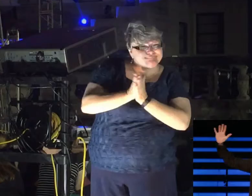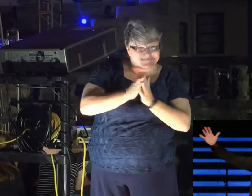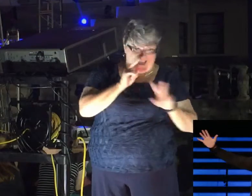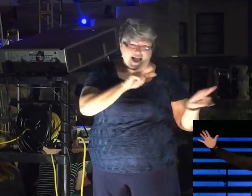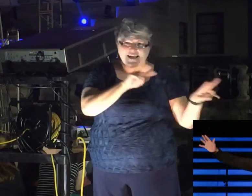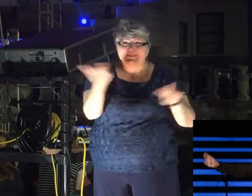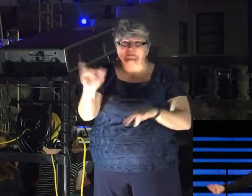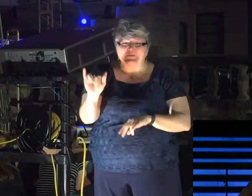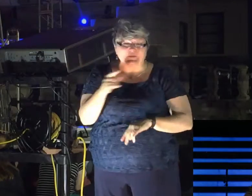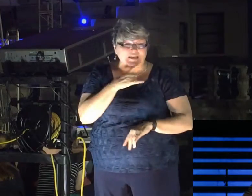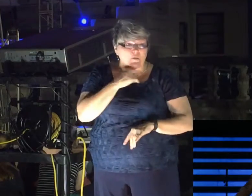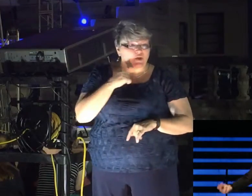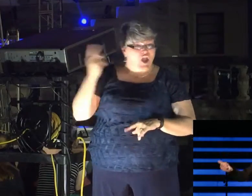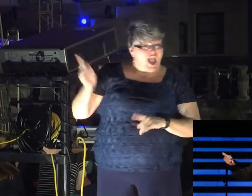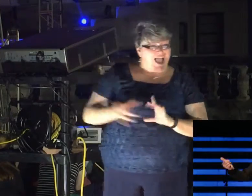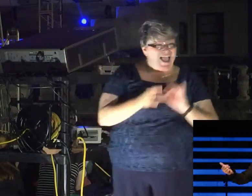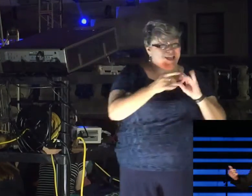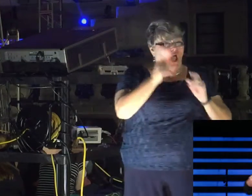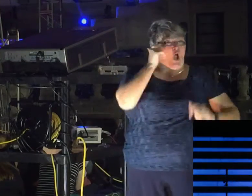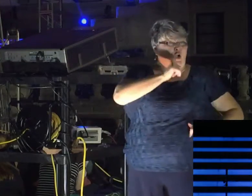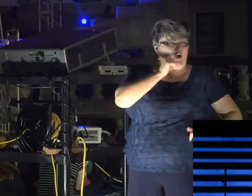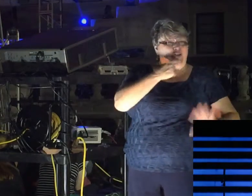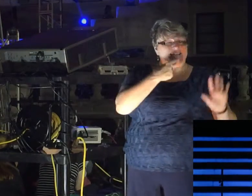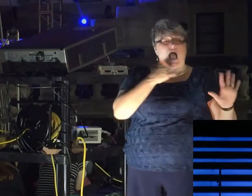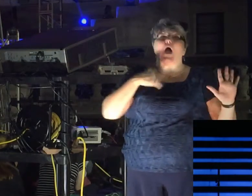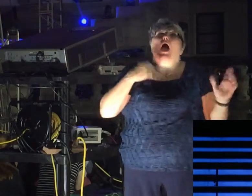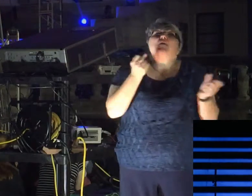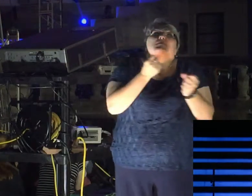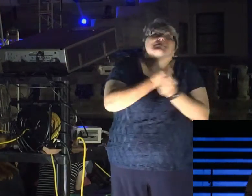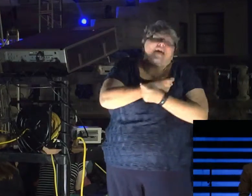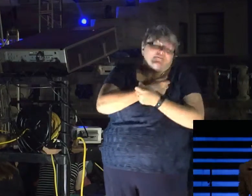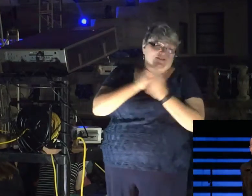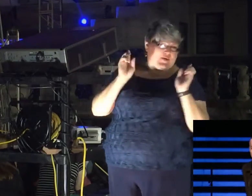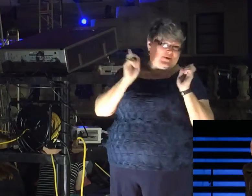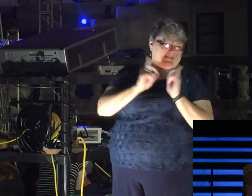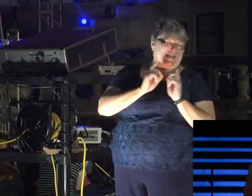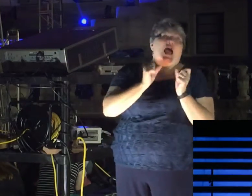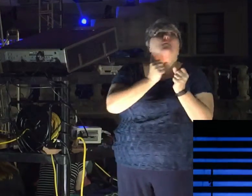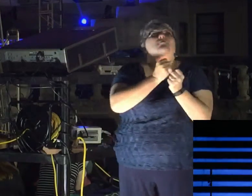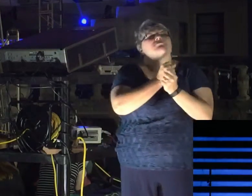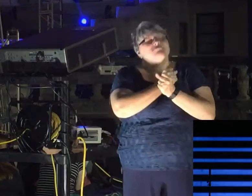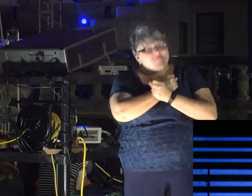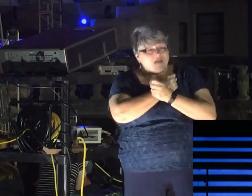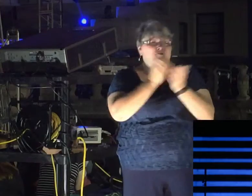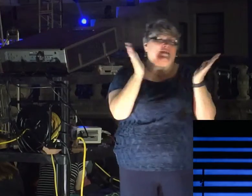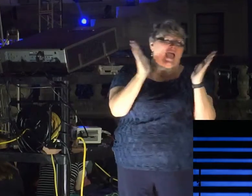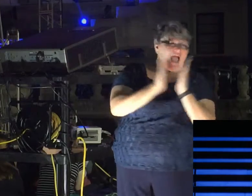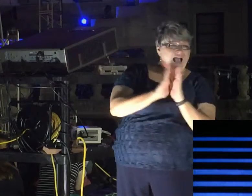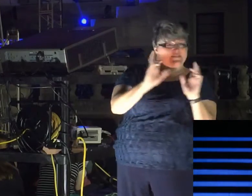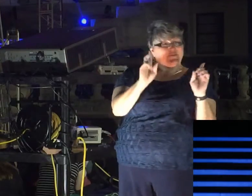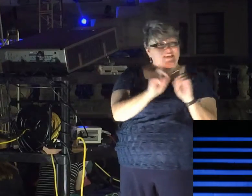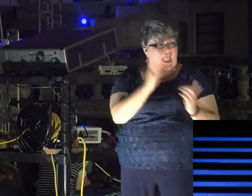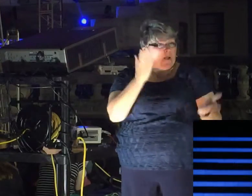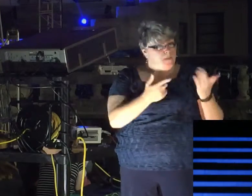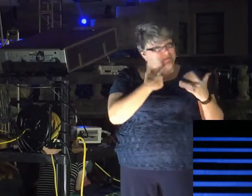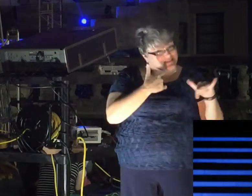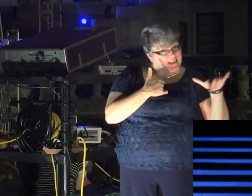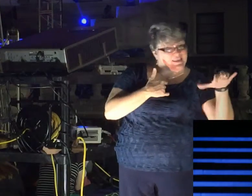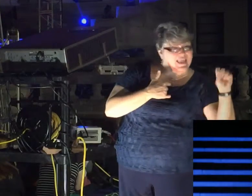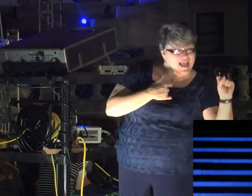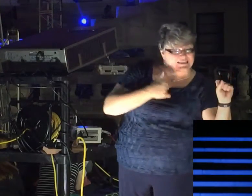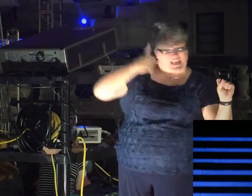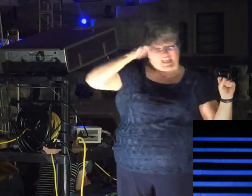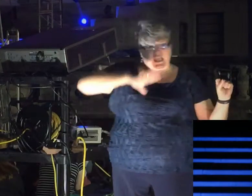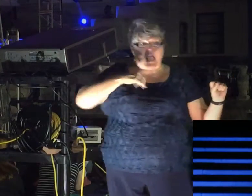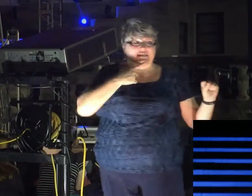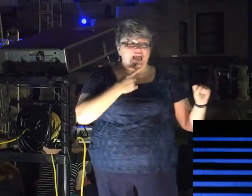excitement in college students, and I see it too. She said, when you bring it up, girls say, I would love to go on a date. I would love to be asked out. I would